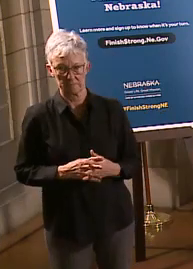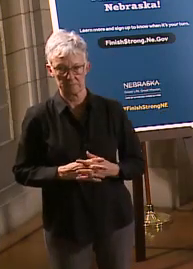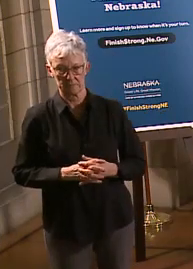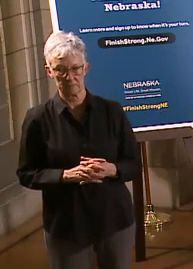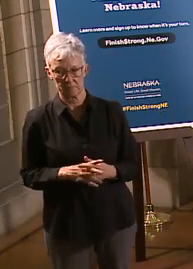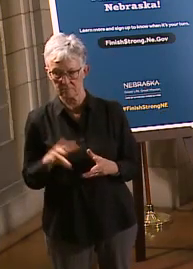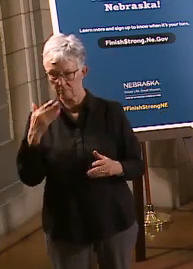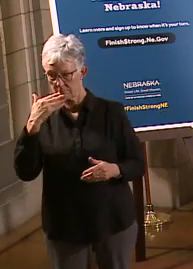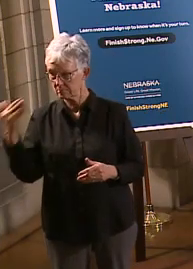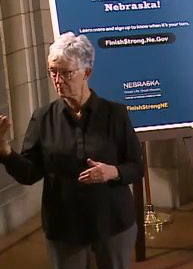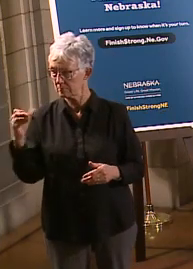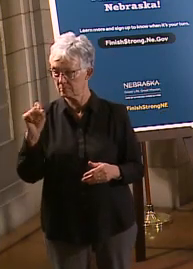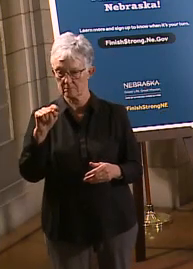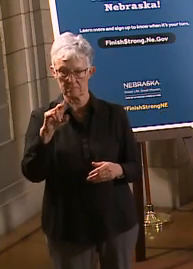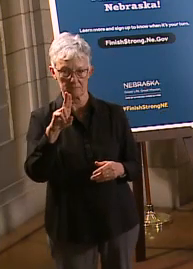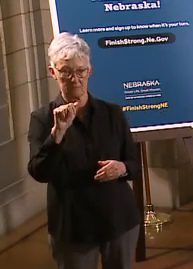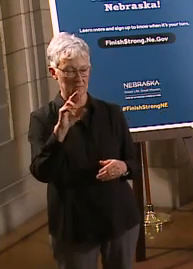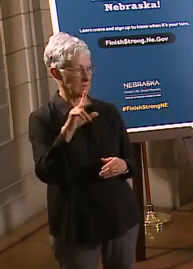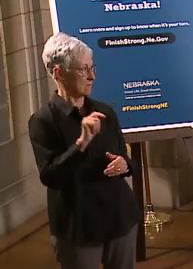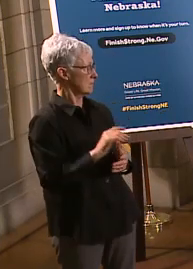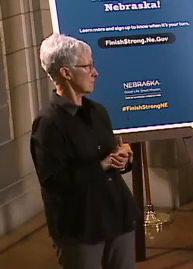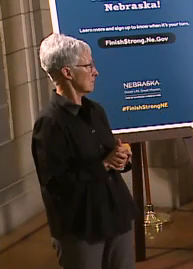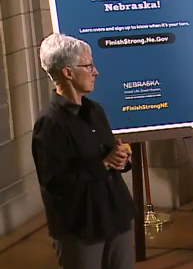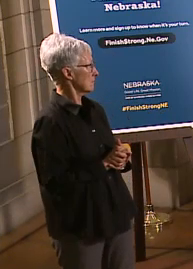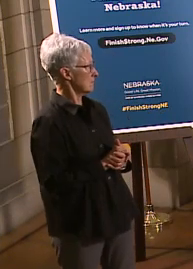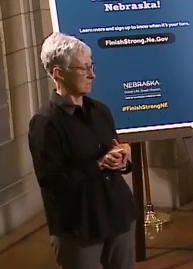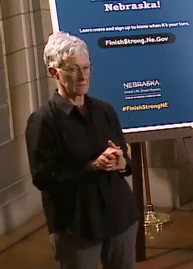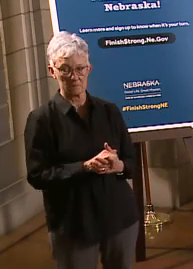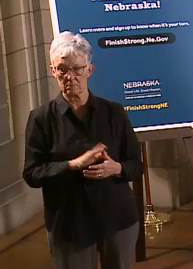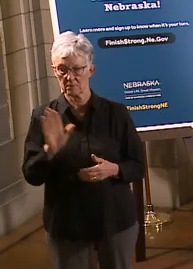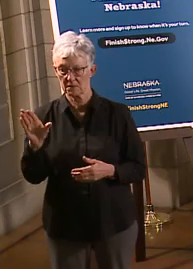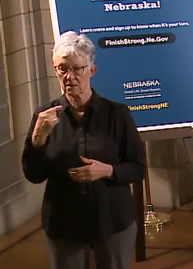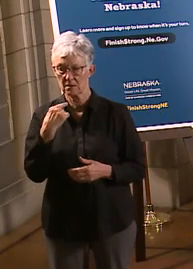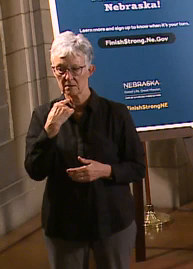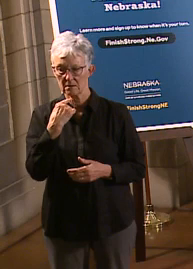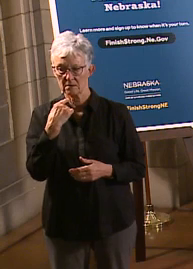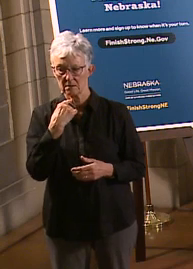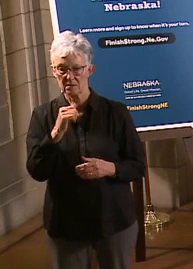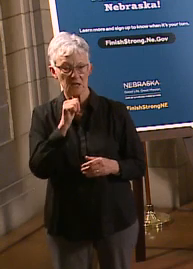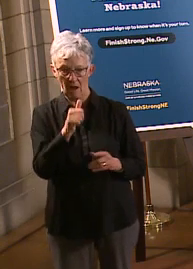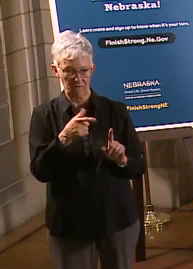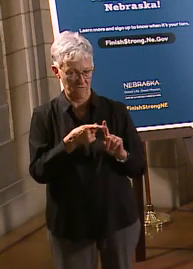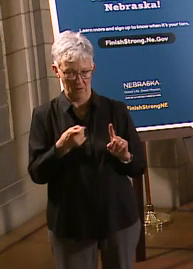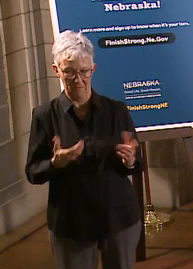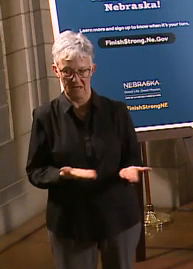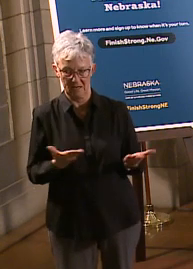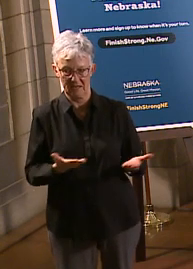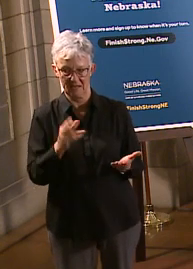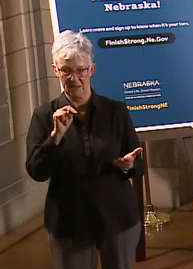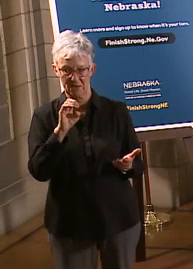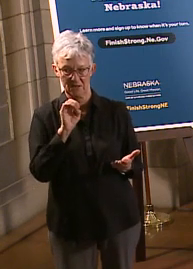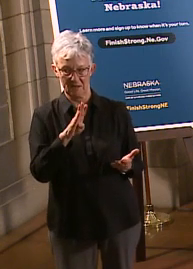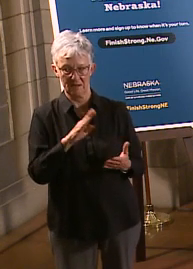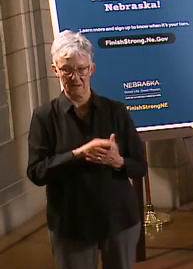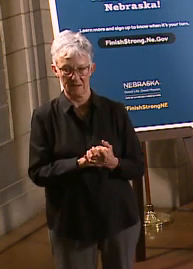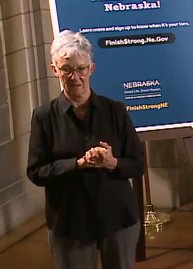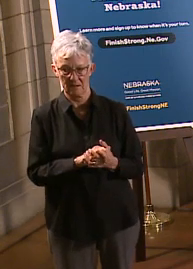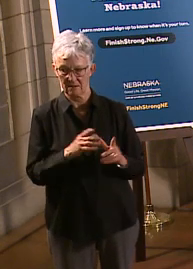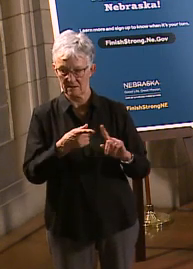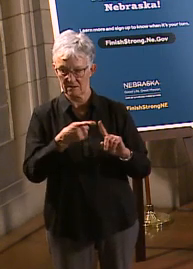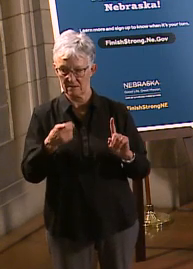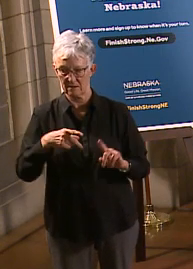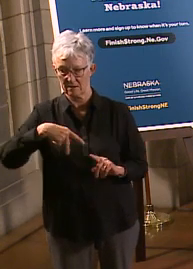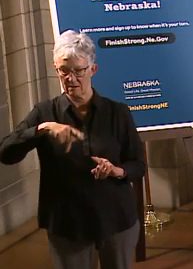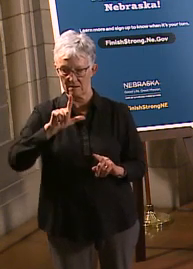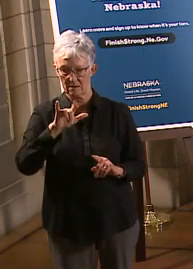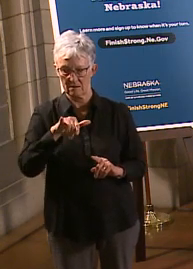Thank you, Stuart. And Stuart, you might have guessed from his accent, is actually not from Nebraska, but from Plymouth in the southwest